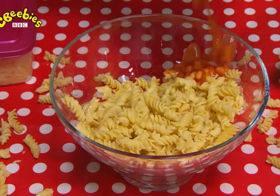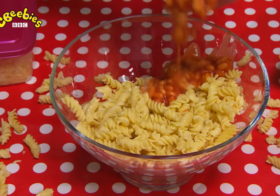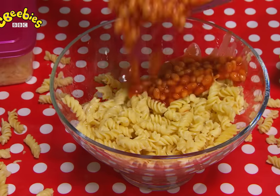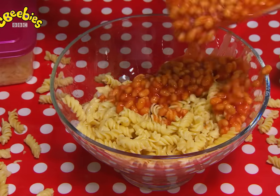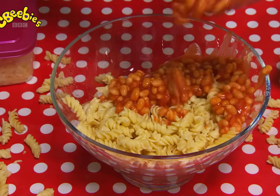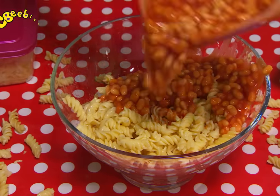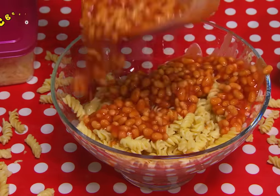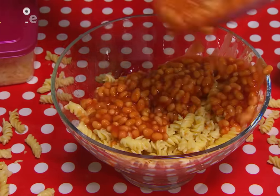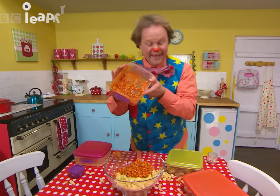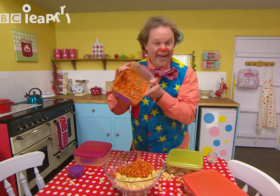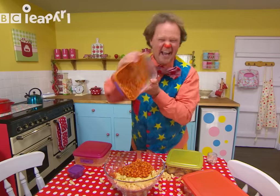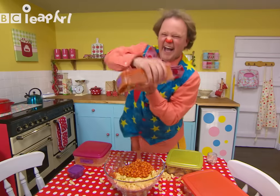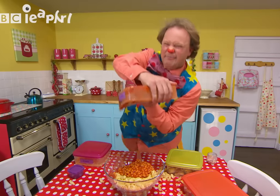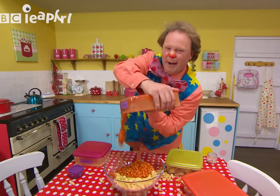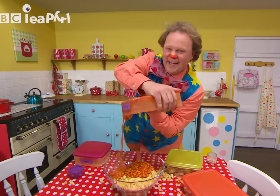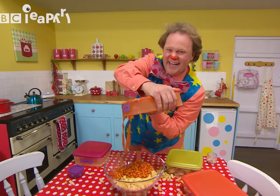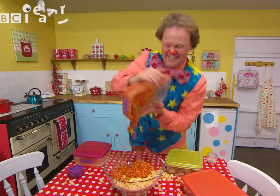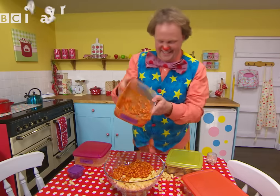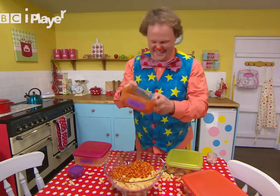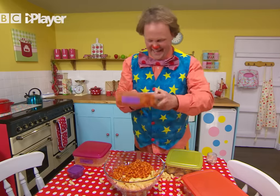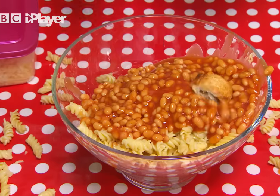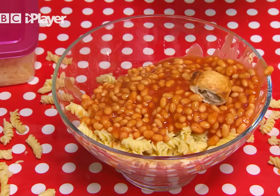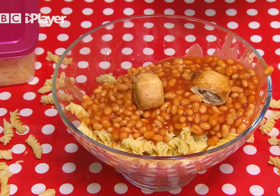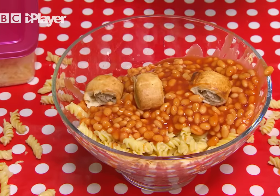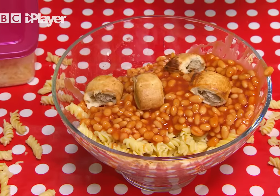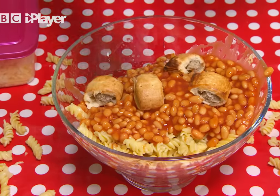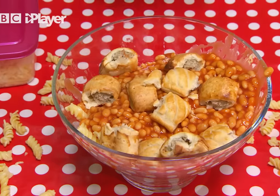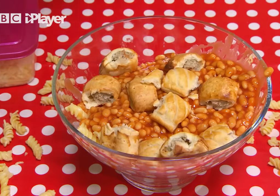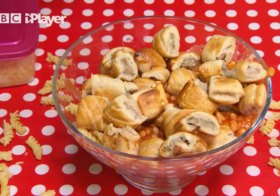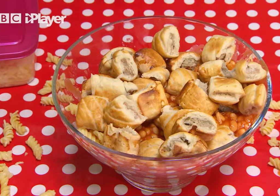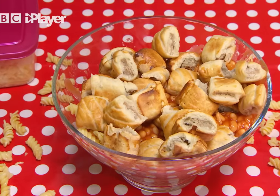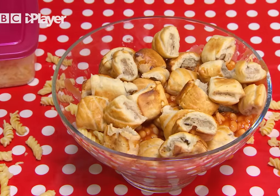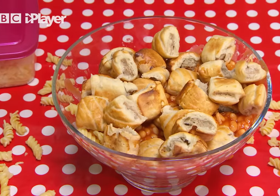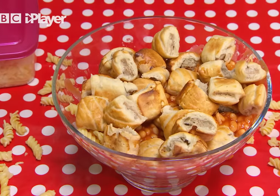Beans. Oh, beans! Sausage rolls!